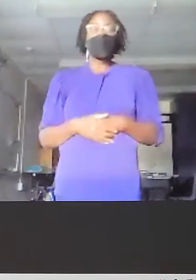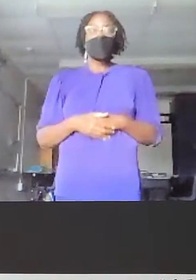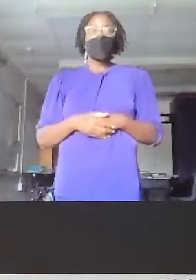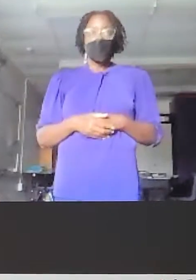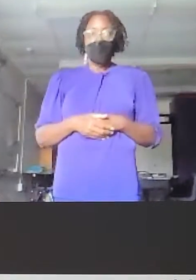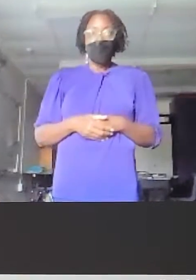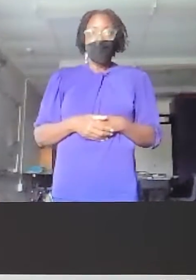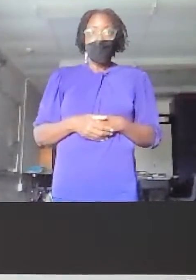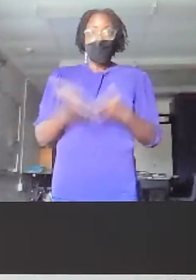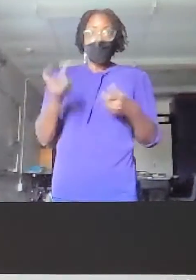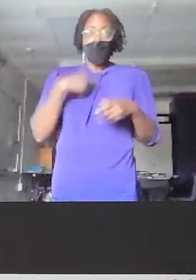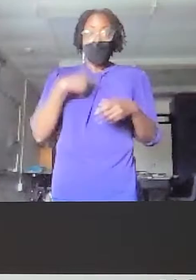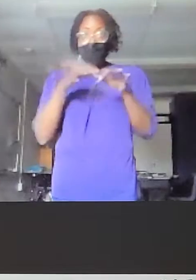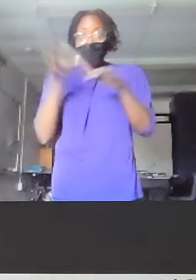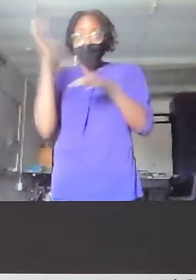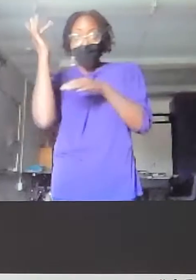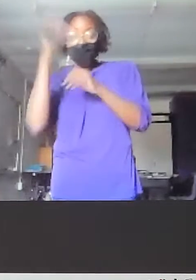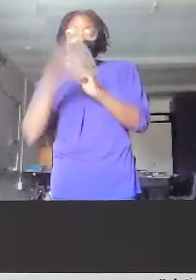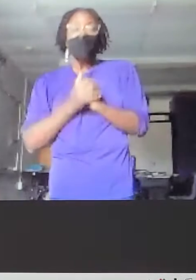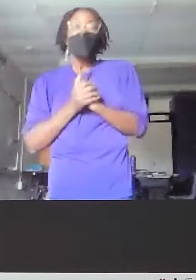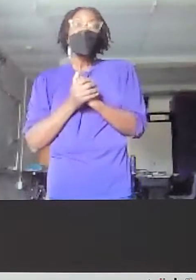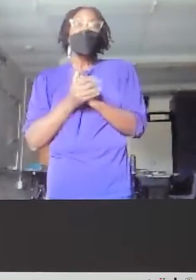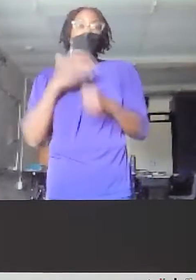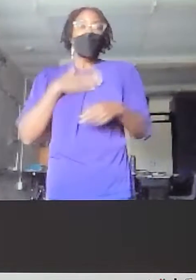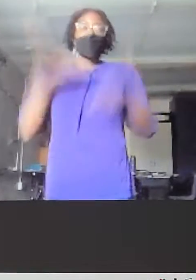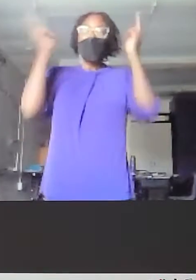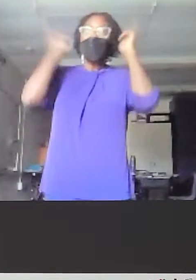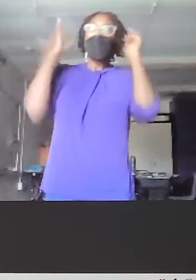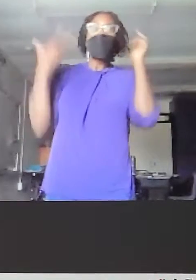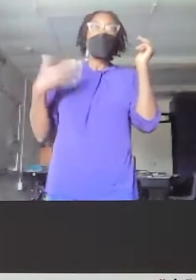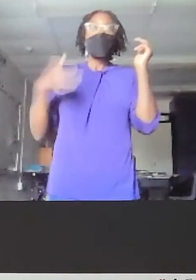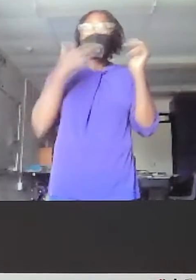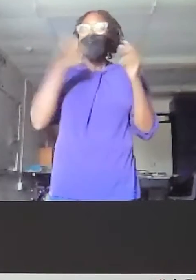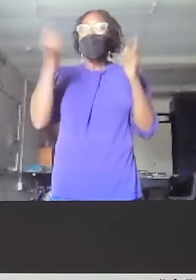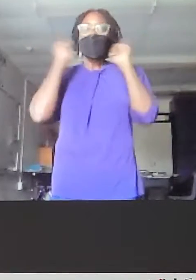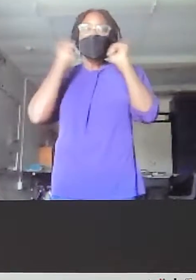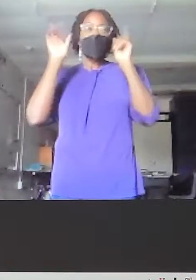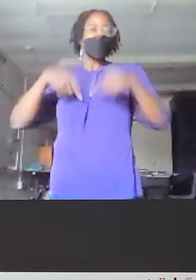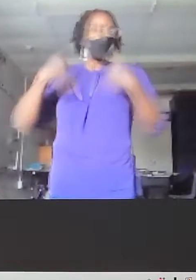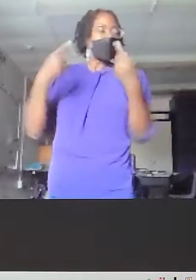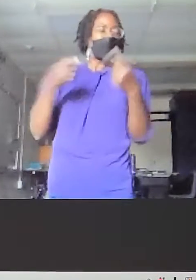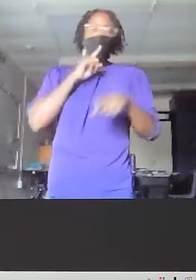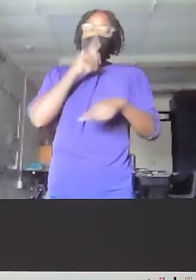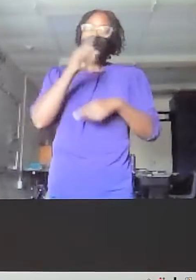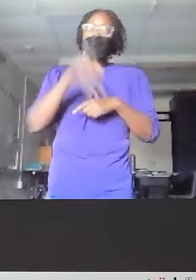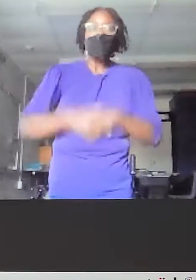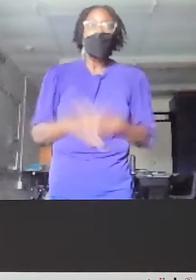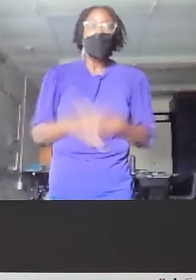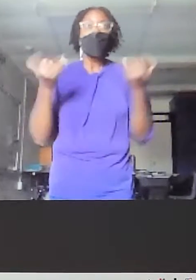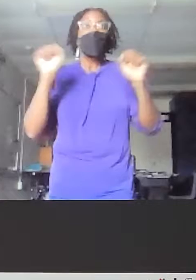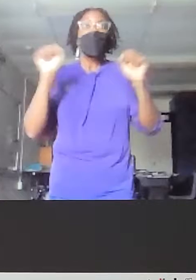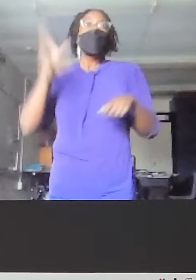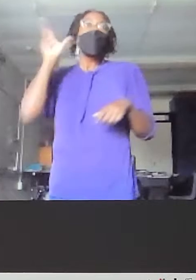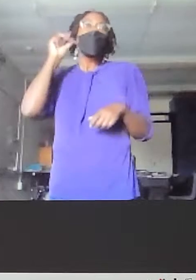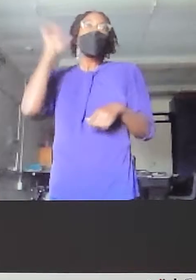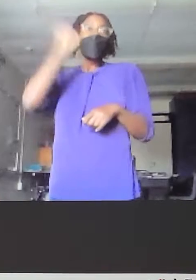Do you want me to tell you why? Because my cochlear implants are my very best ears ever, for real. Now I can hear